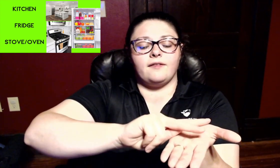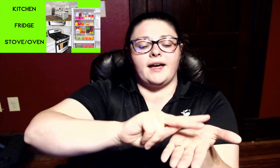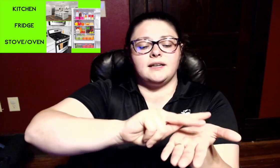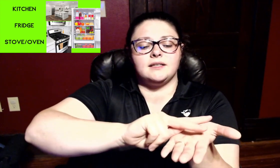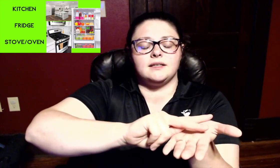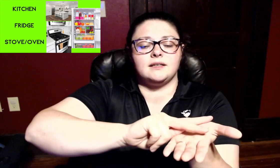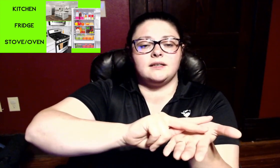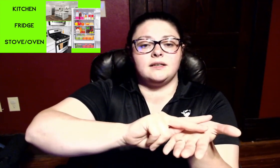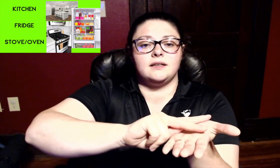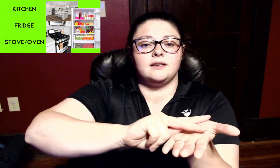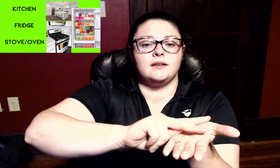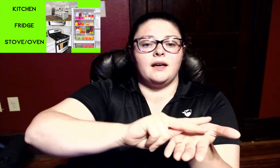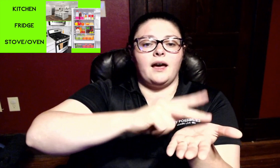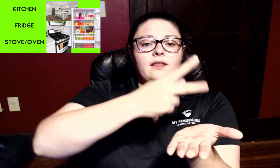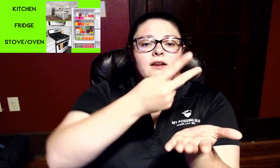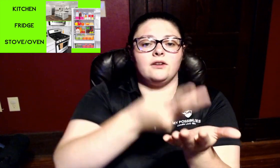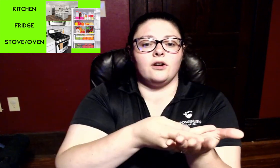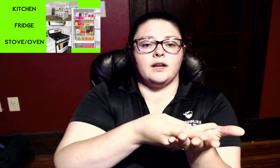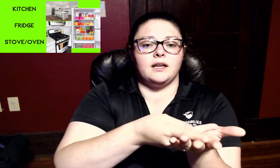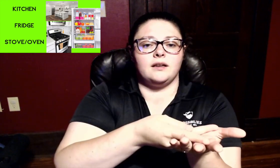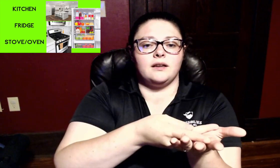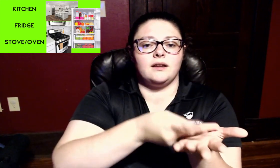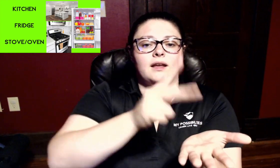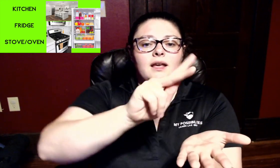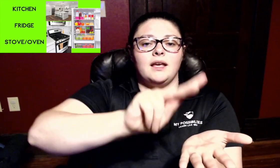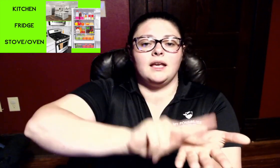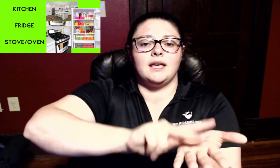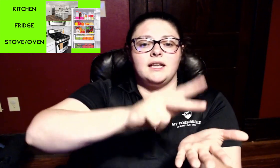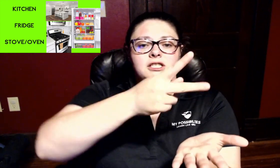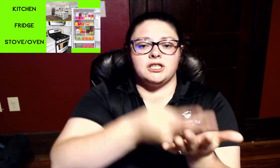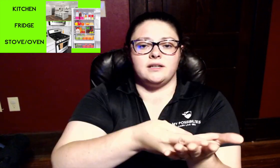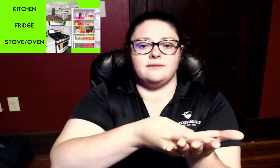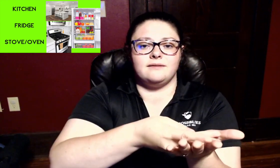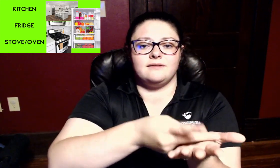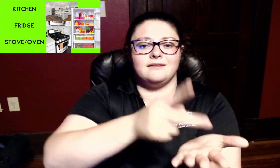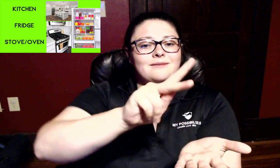flat and then turn it. Kitchen.